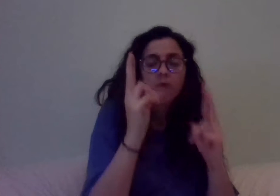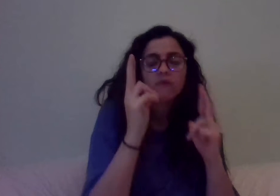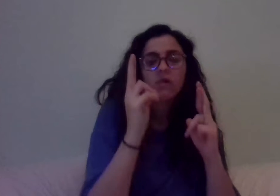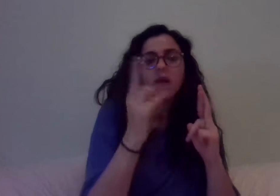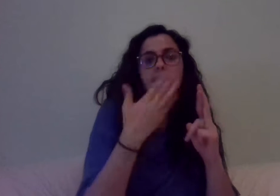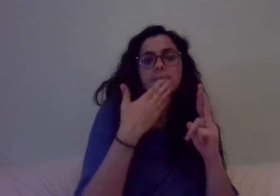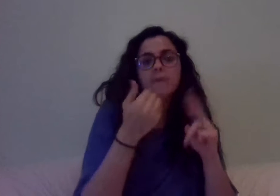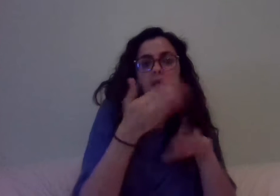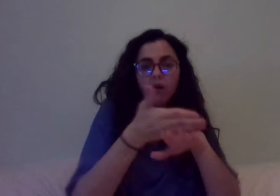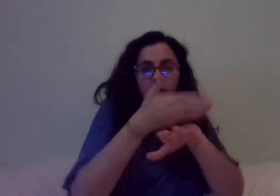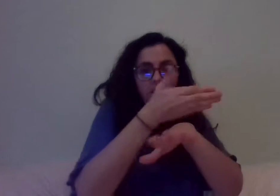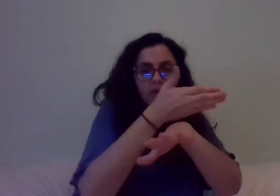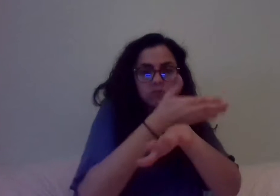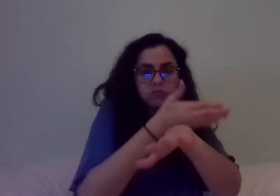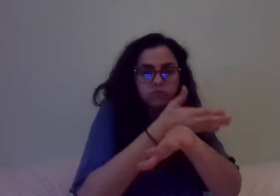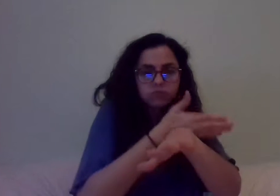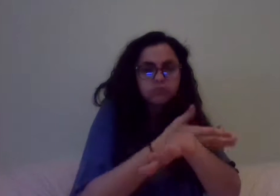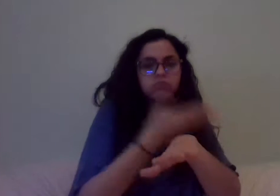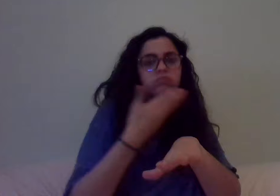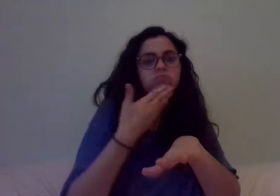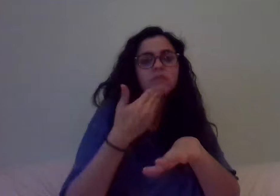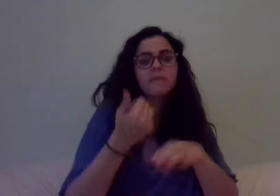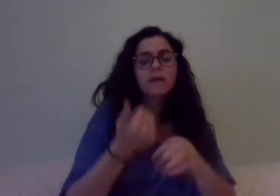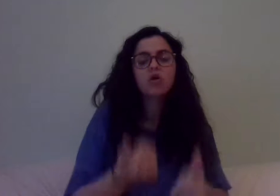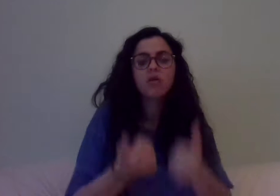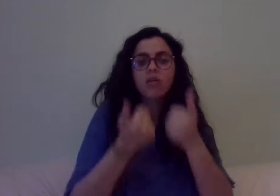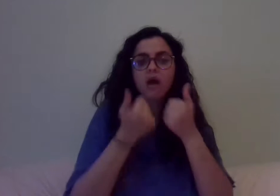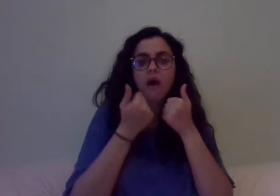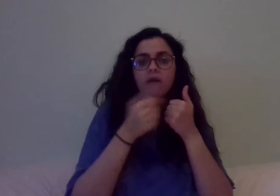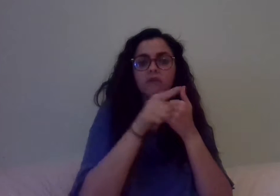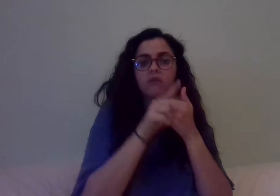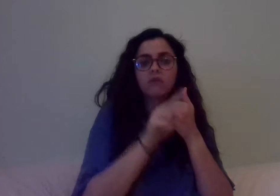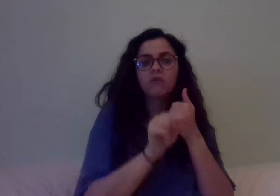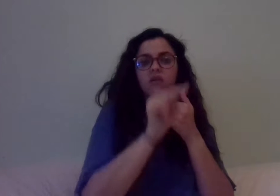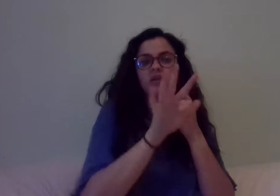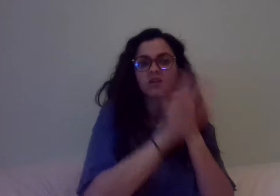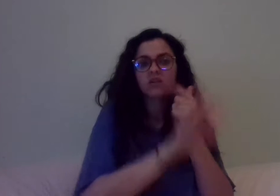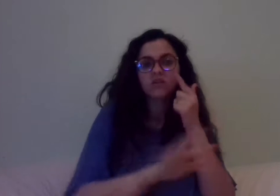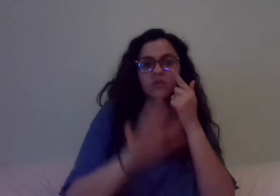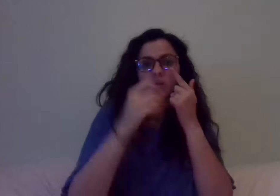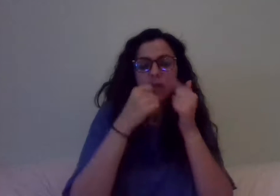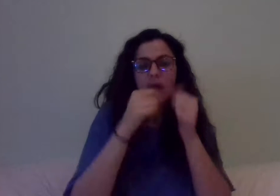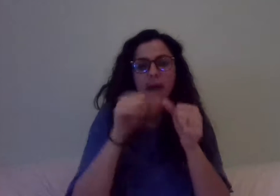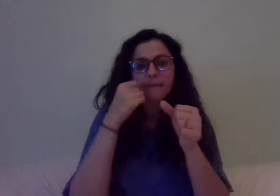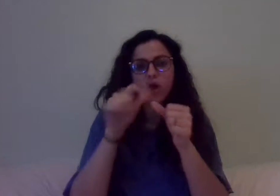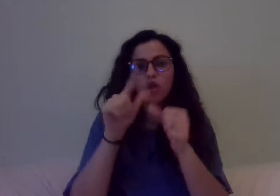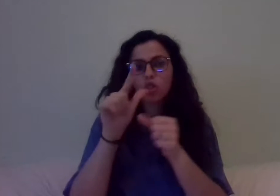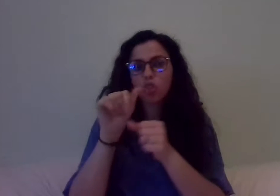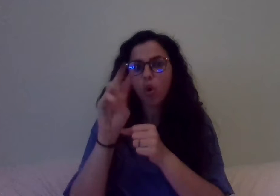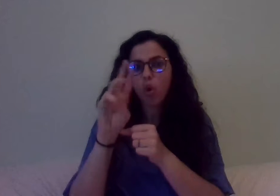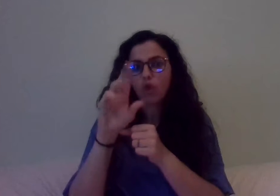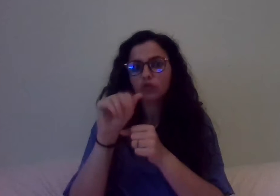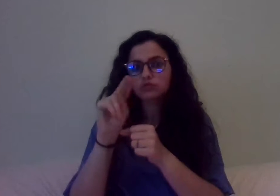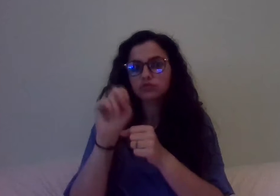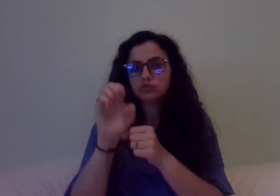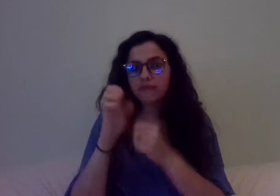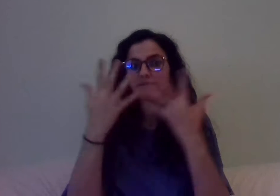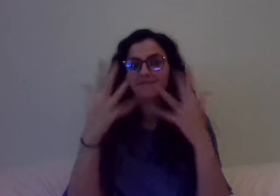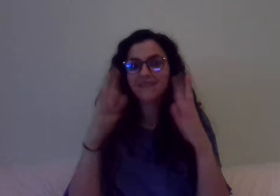States. Remember, Jacob Lawrence has already done a whole series on the life of Harriet Tubman. Why does she become the iconic hero that she is?